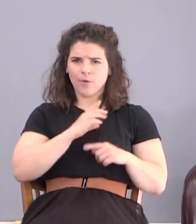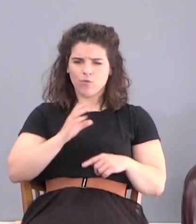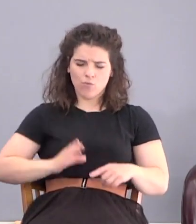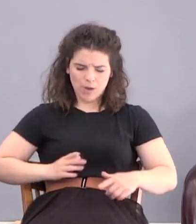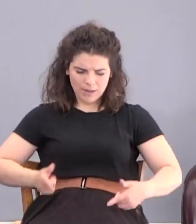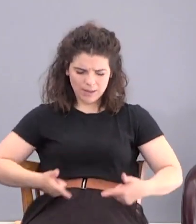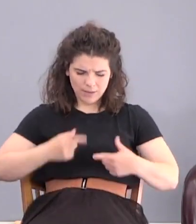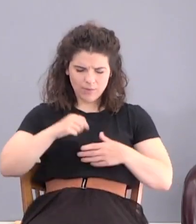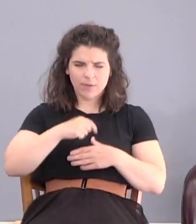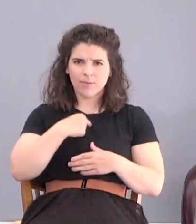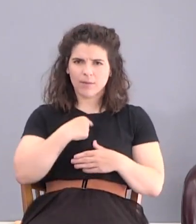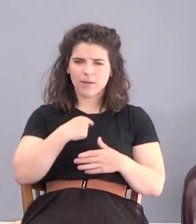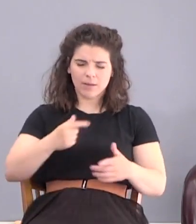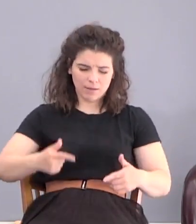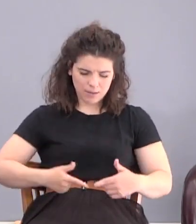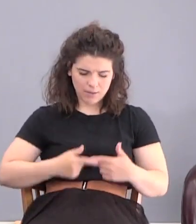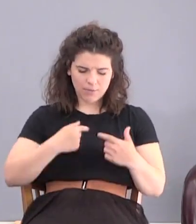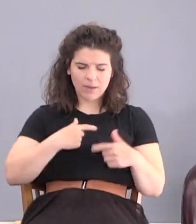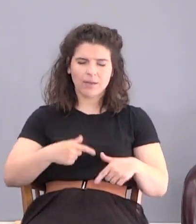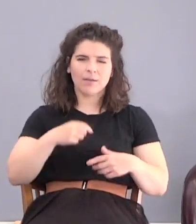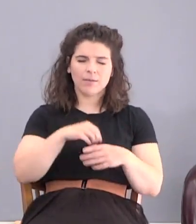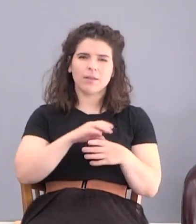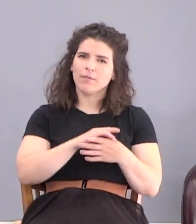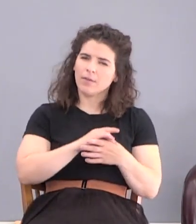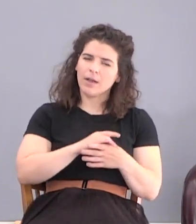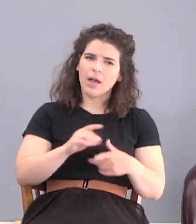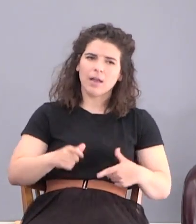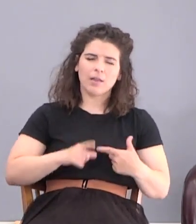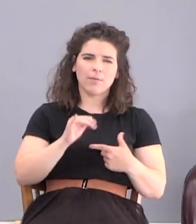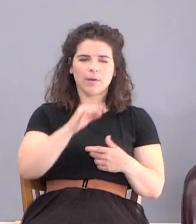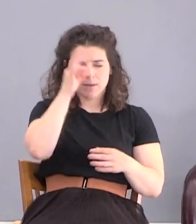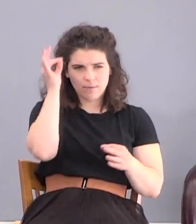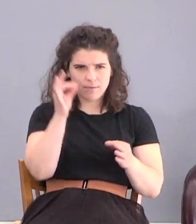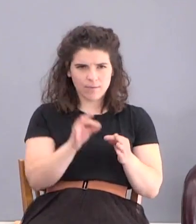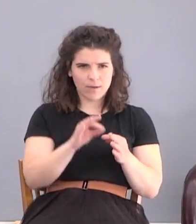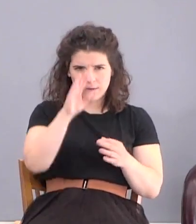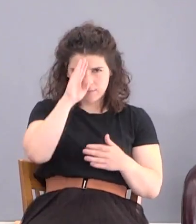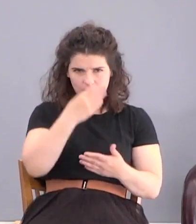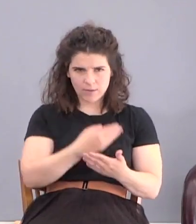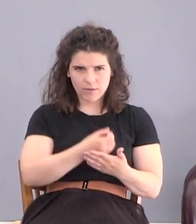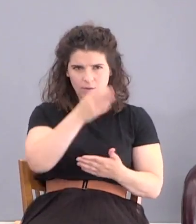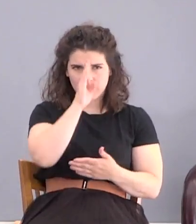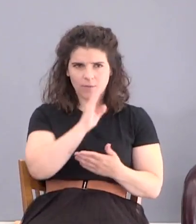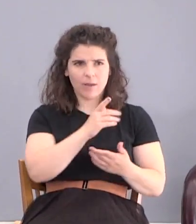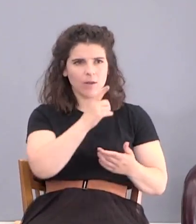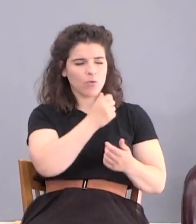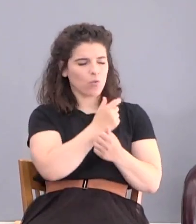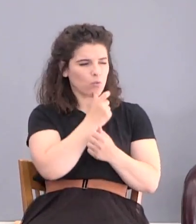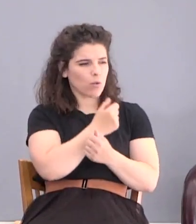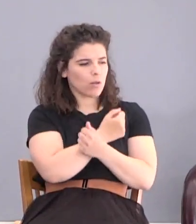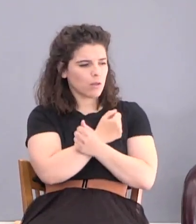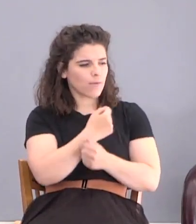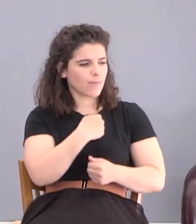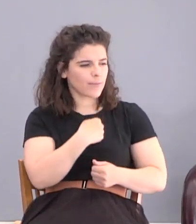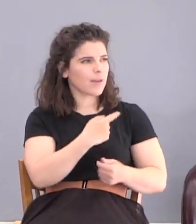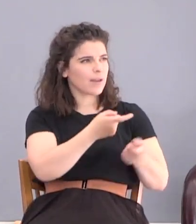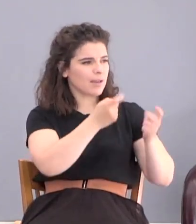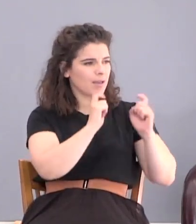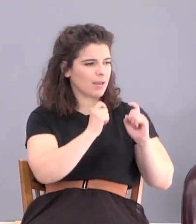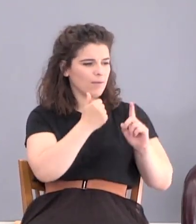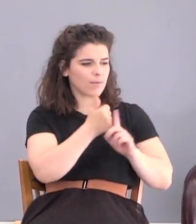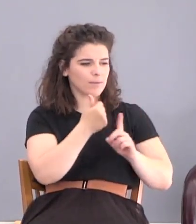which I now live in the flesh, I live by the faith of the Son of God, who loved me and gave himself for me. This